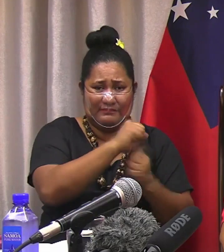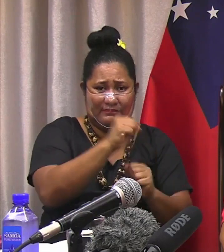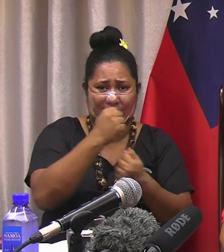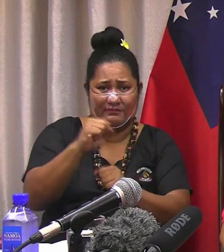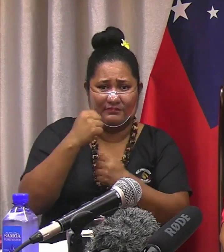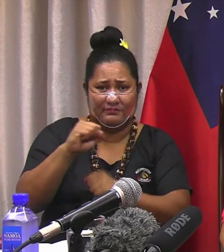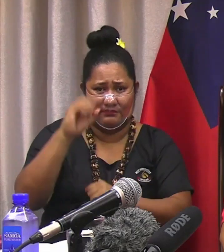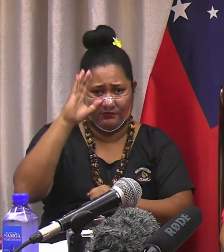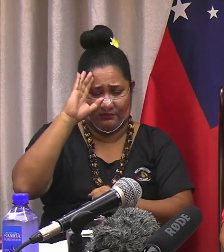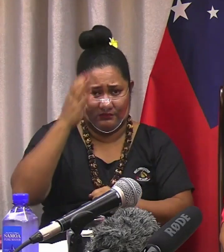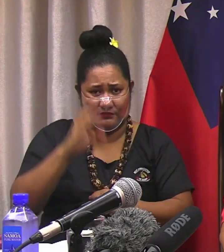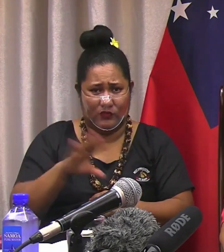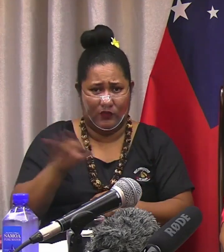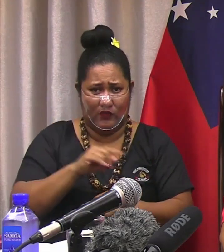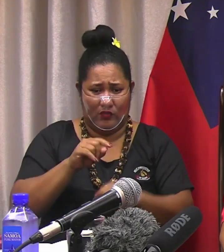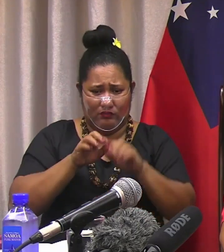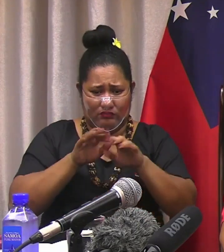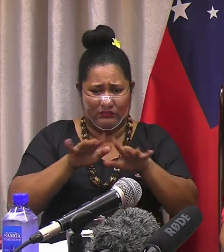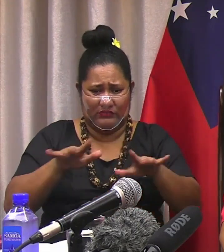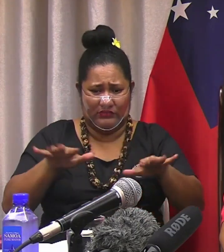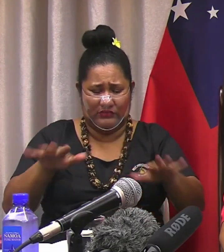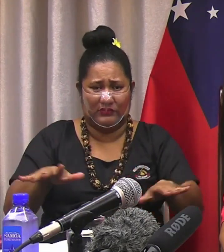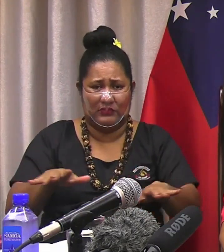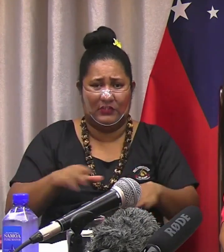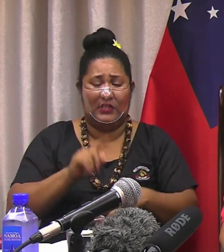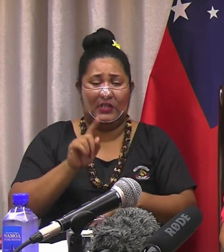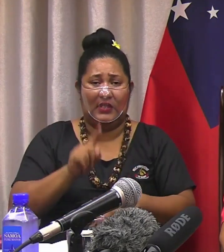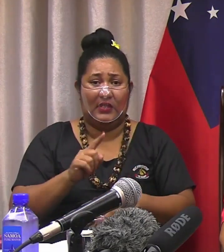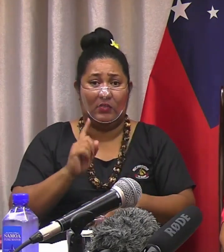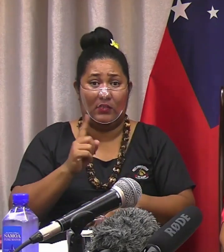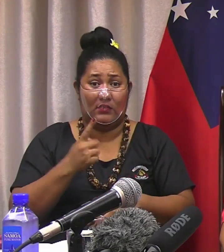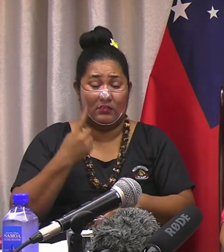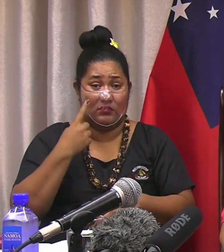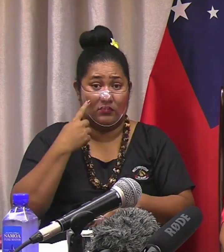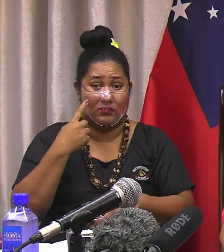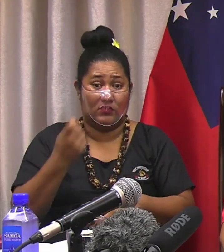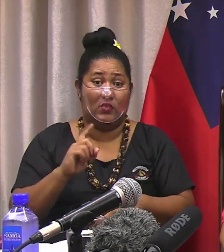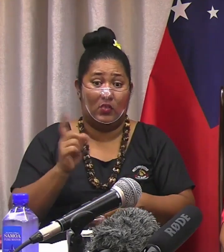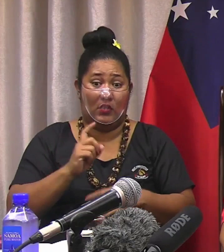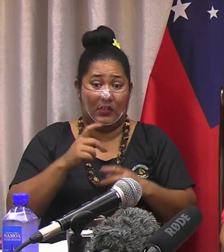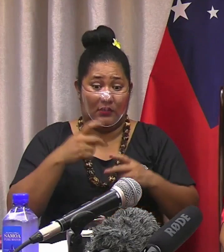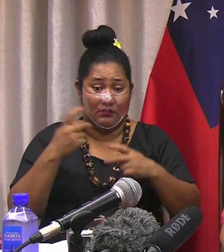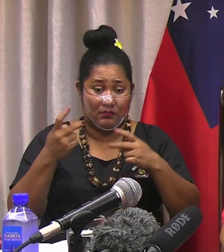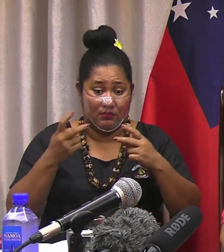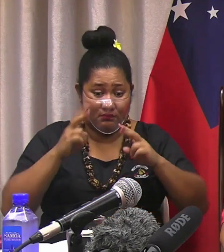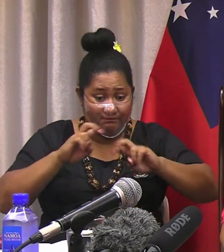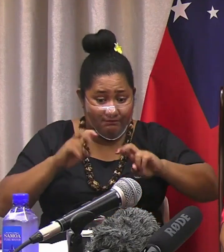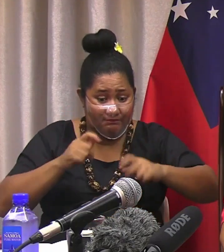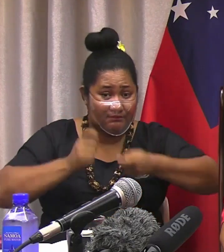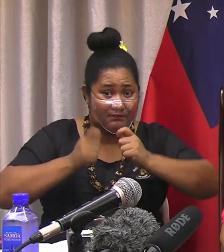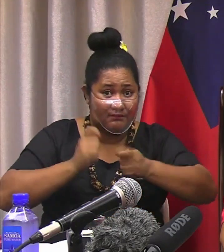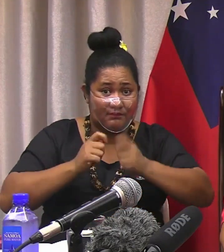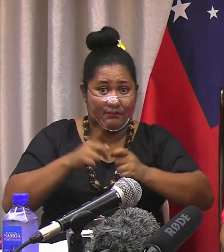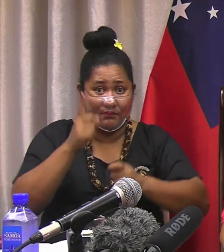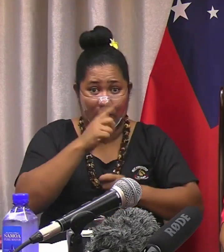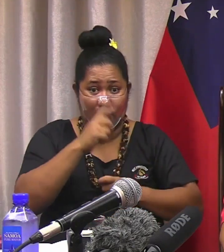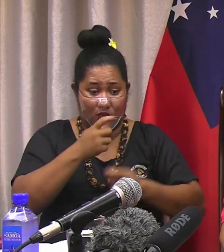community transmission, and in view of monitoring and the testing of those in